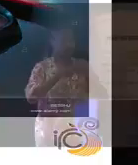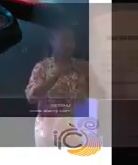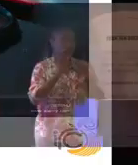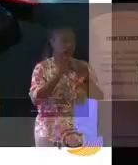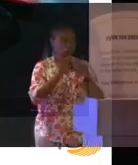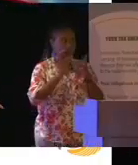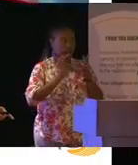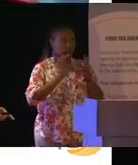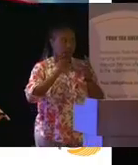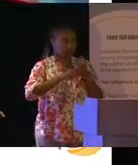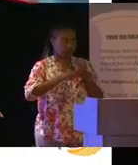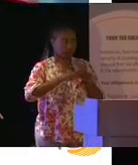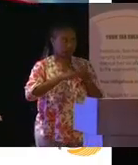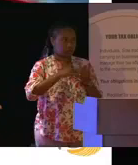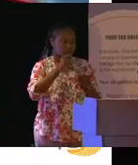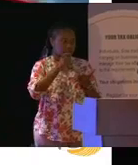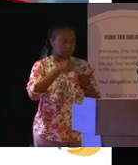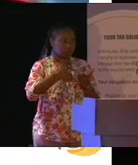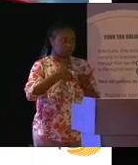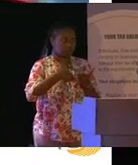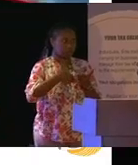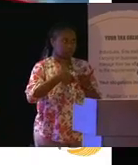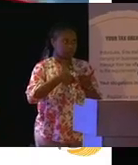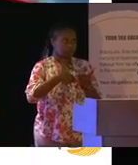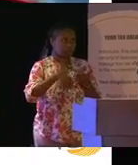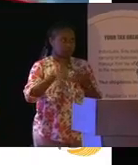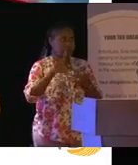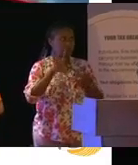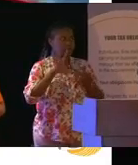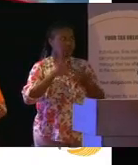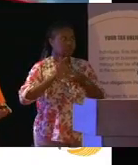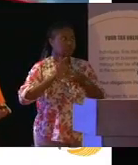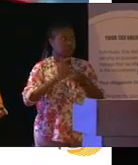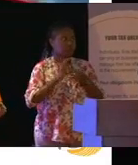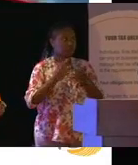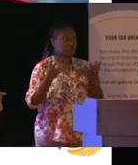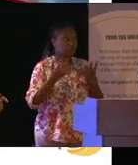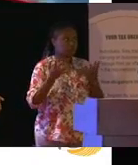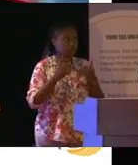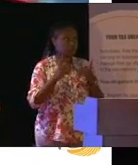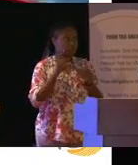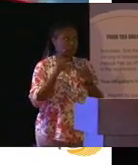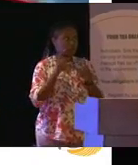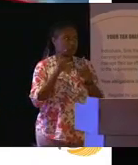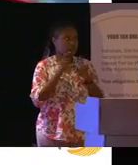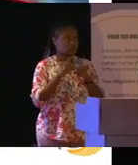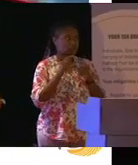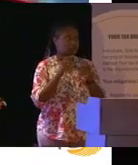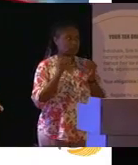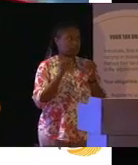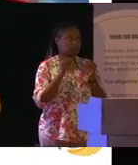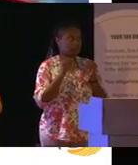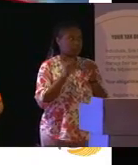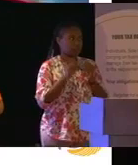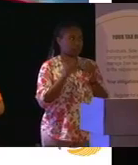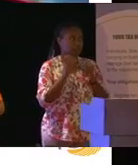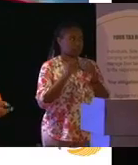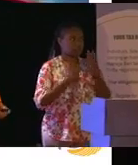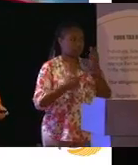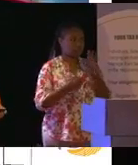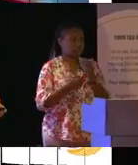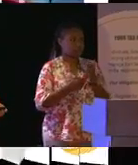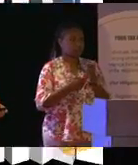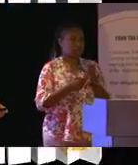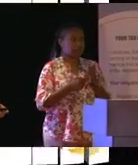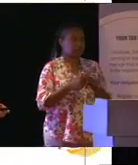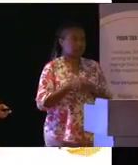connected. So wherever you are, you can use your debit cards to swipe on the FPOS machine available to do